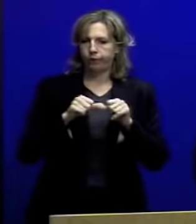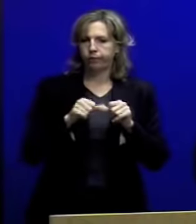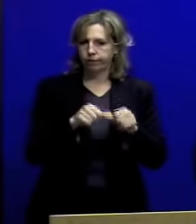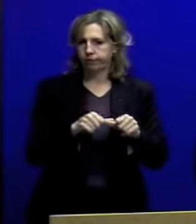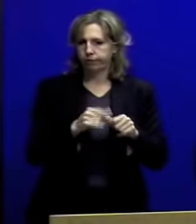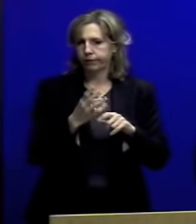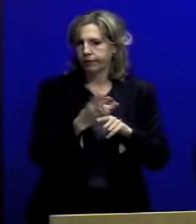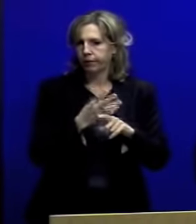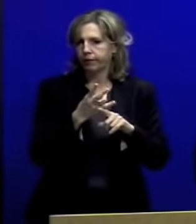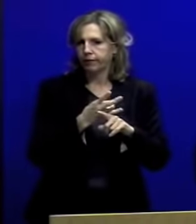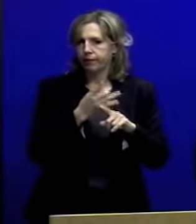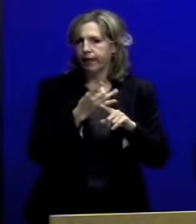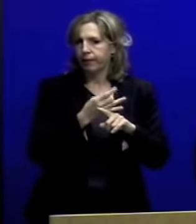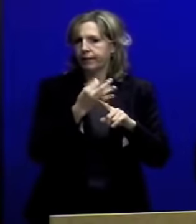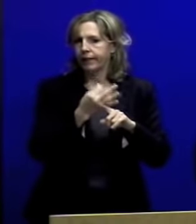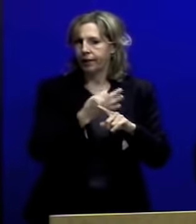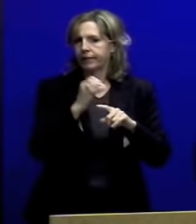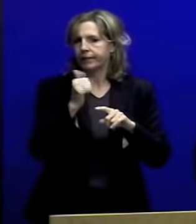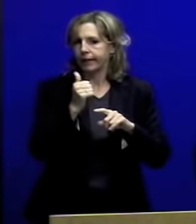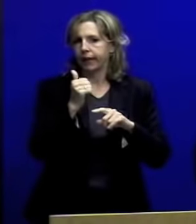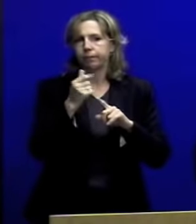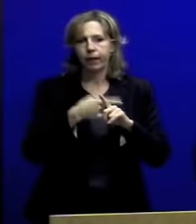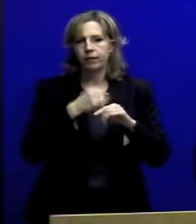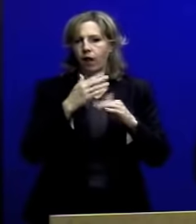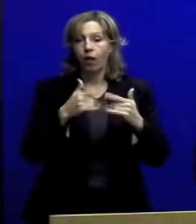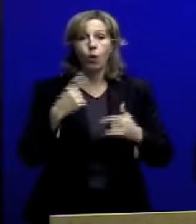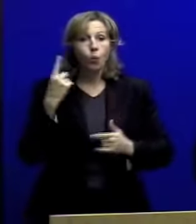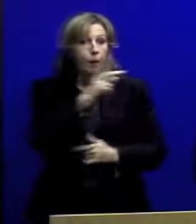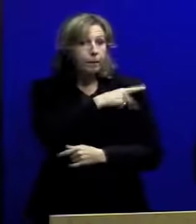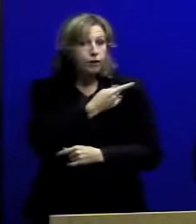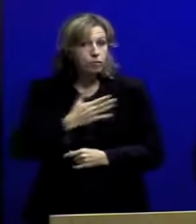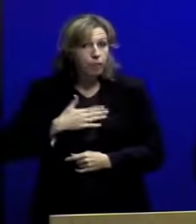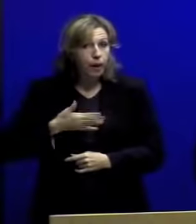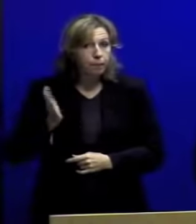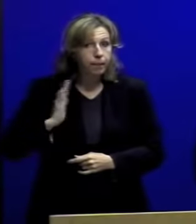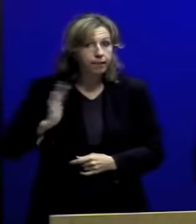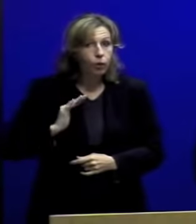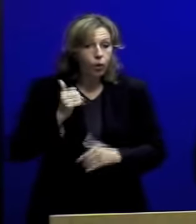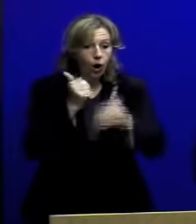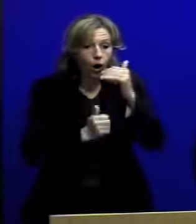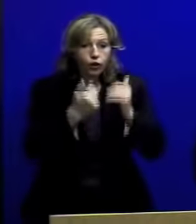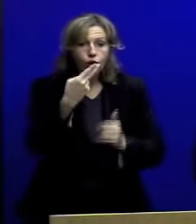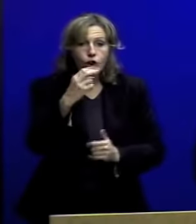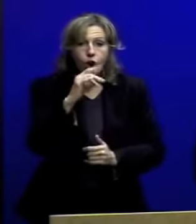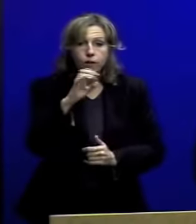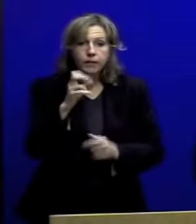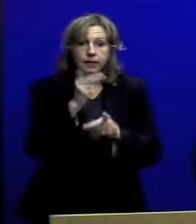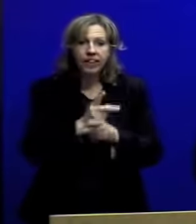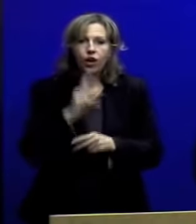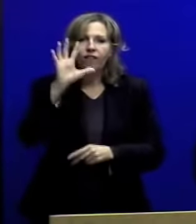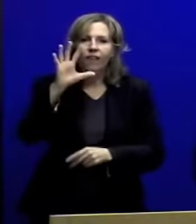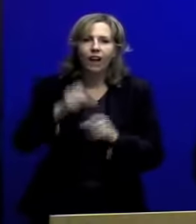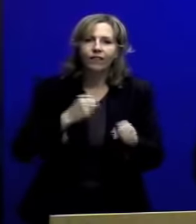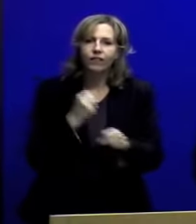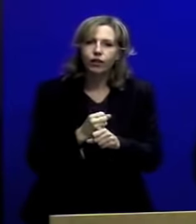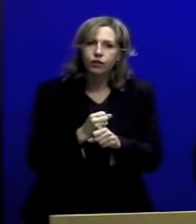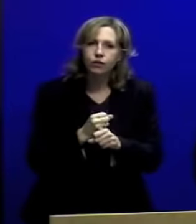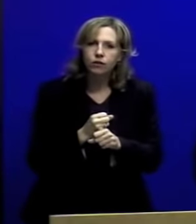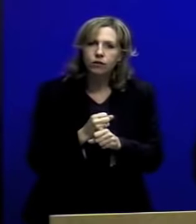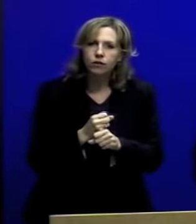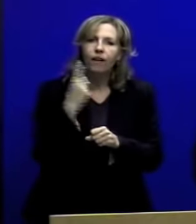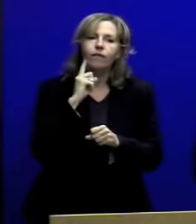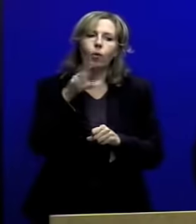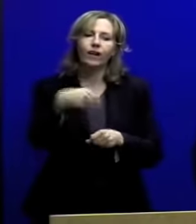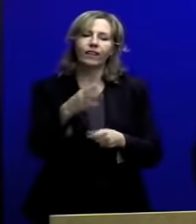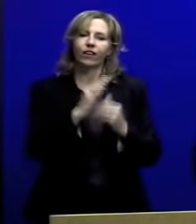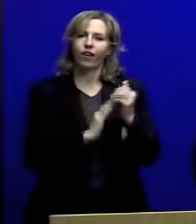for in hospice care was 5 years, where the focus was only on her comfort. Now you might wonder,